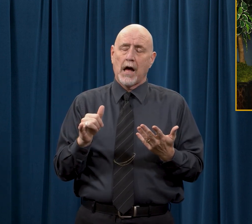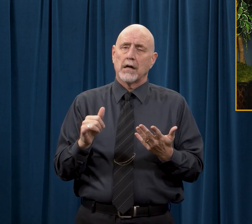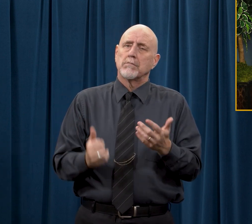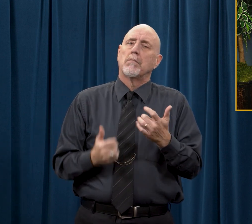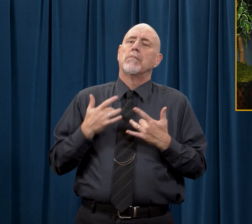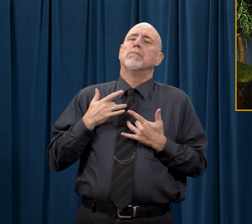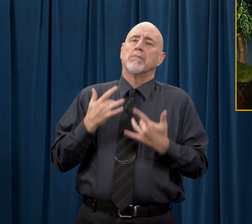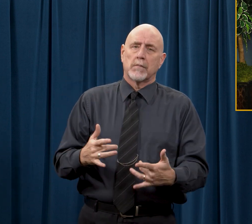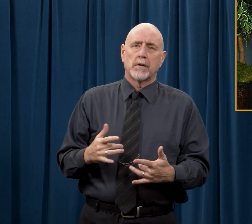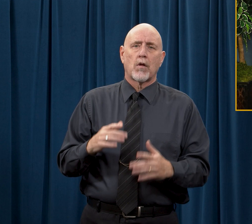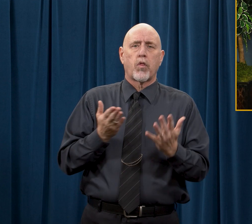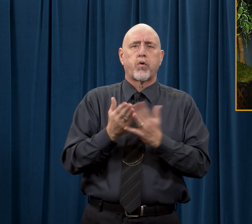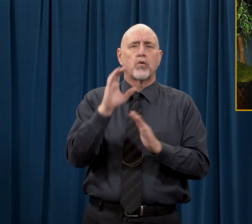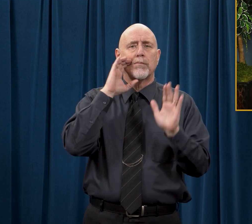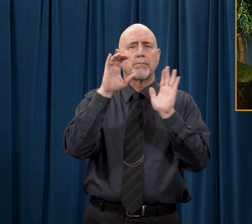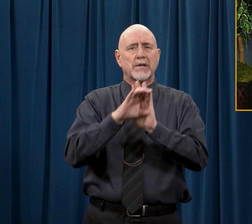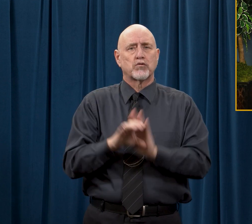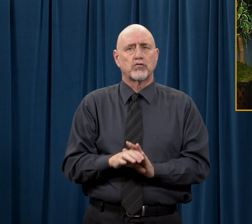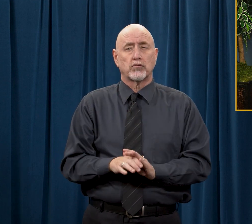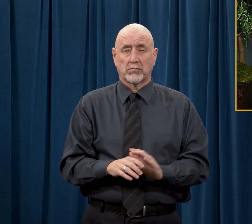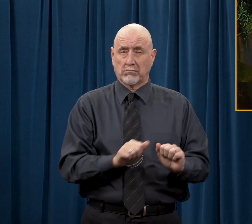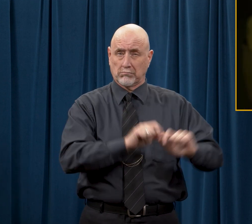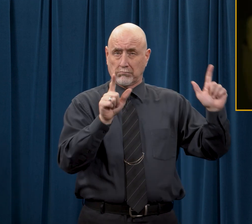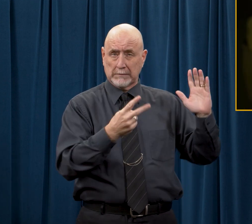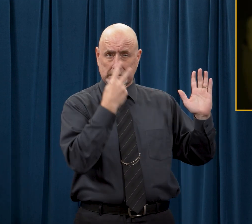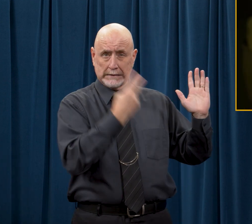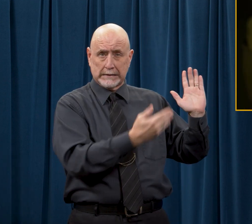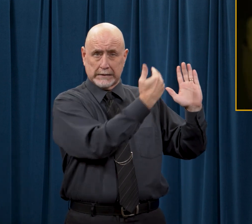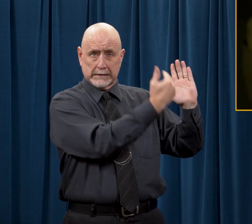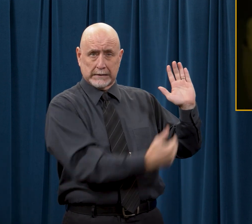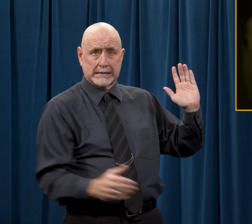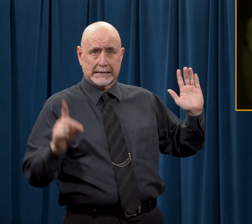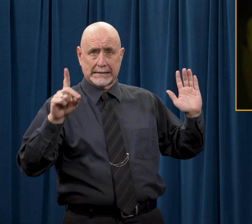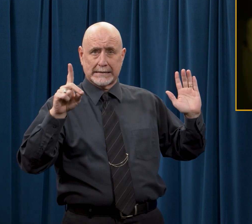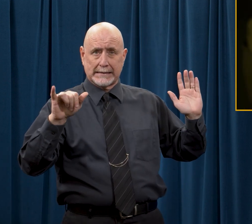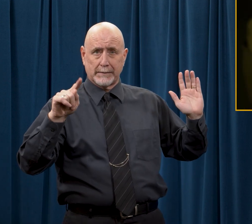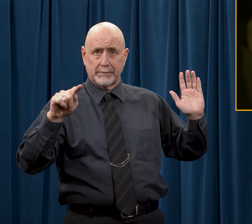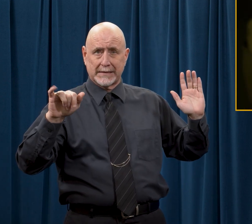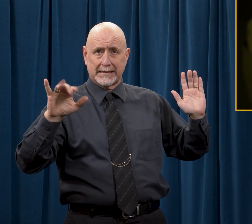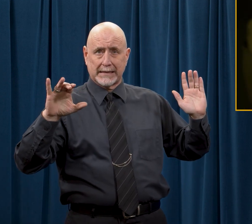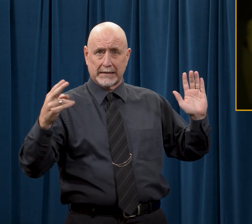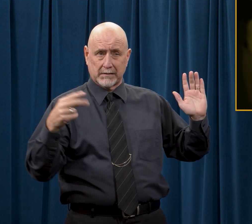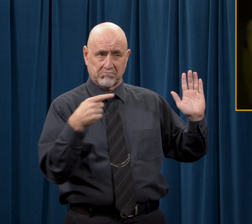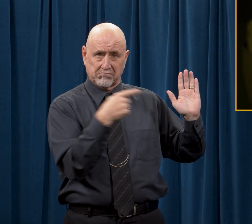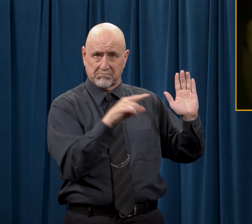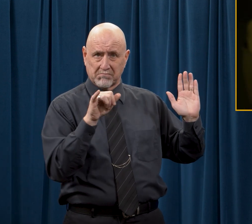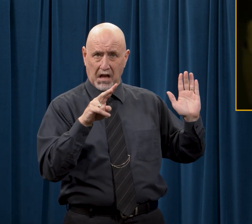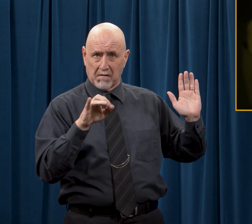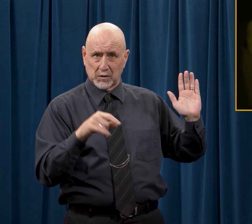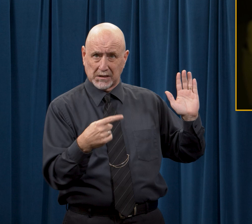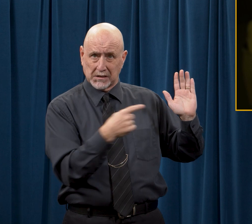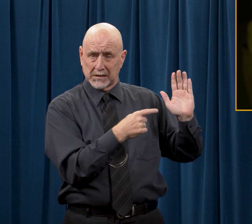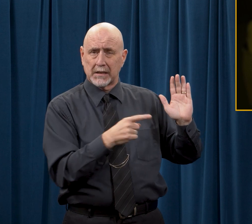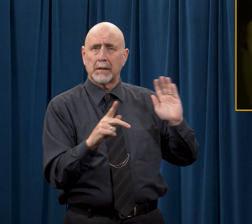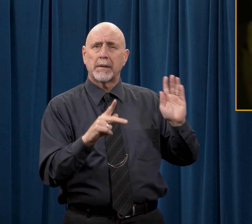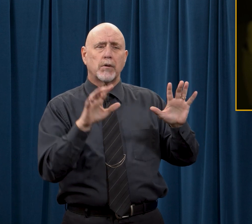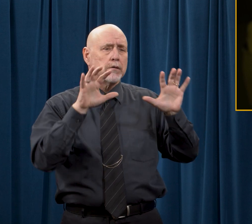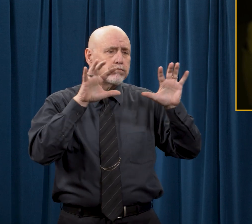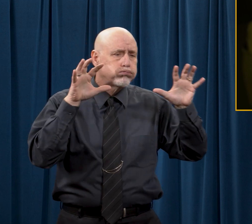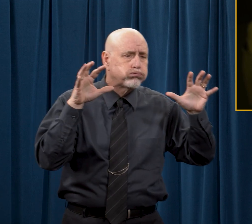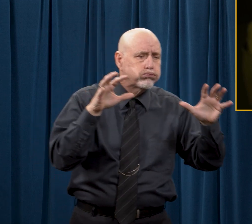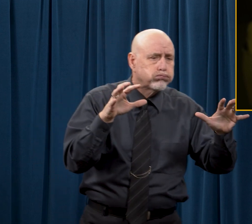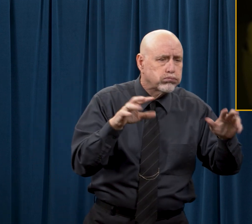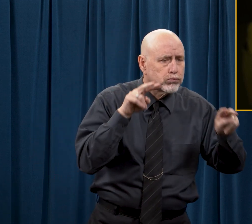this teaching was done mostly in pictures. As we look at this ivory diptych, we can just imagine how the people